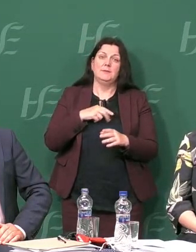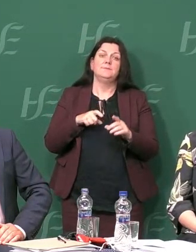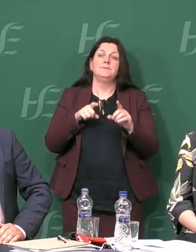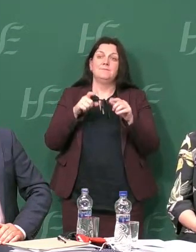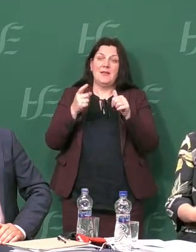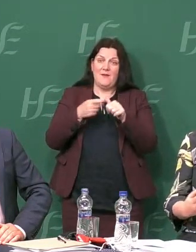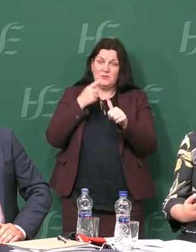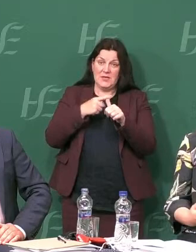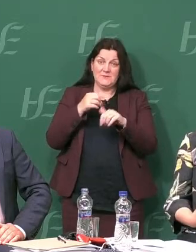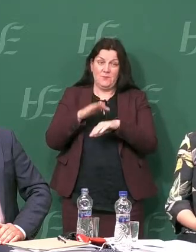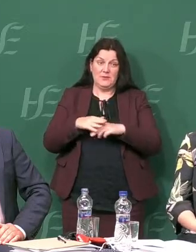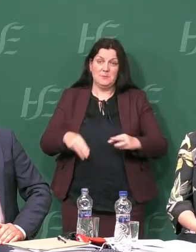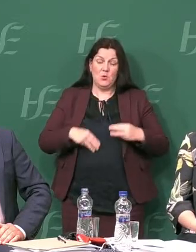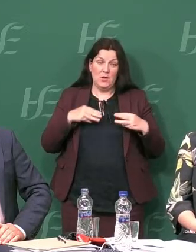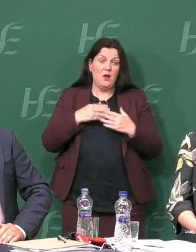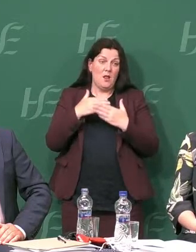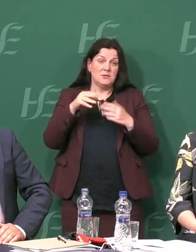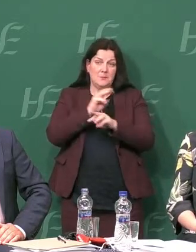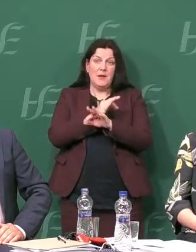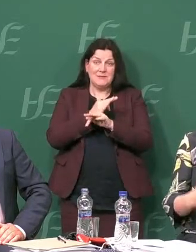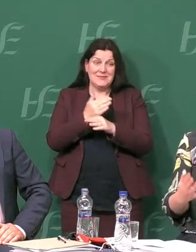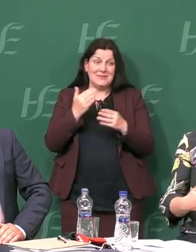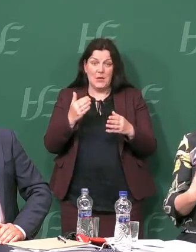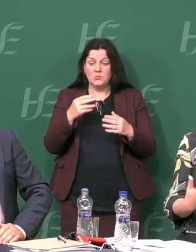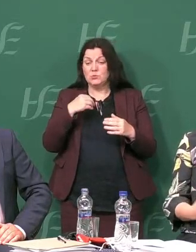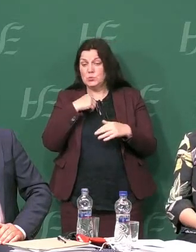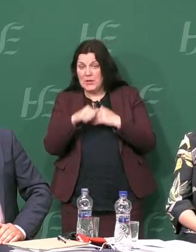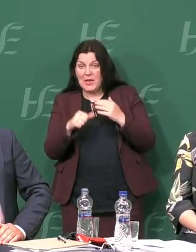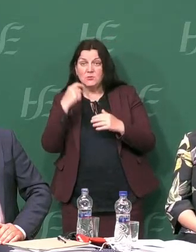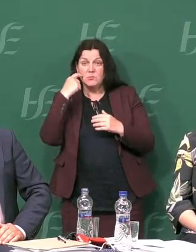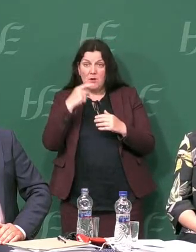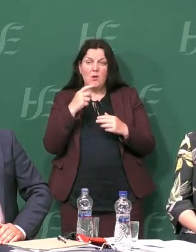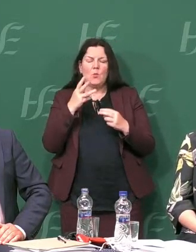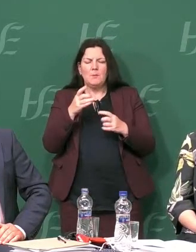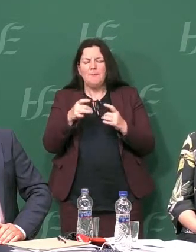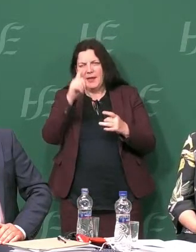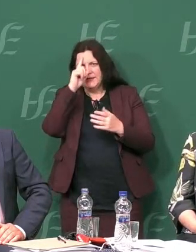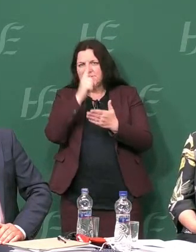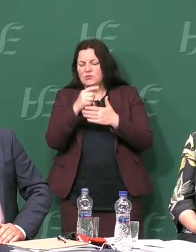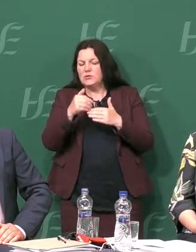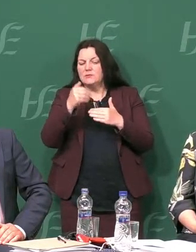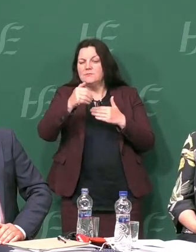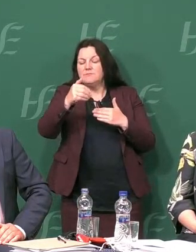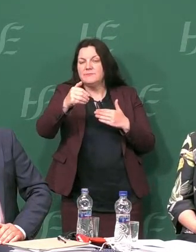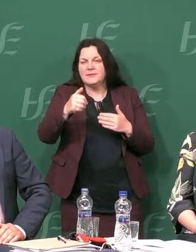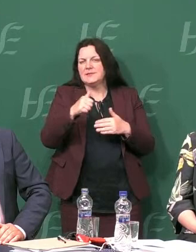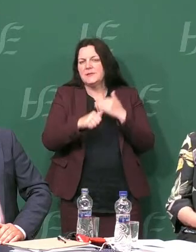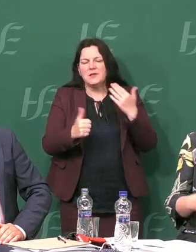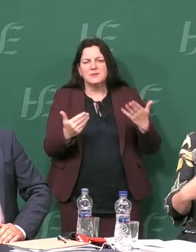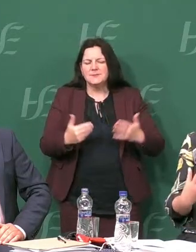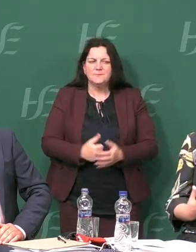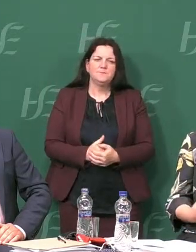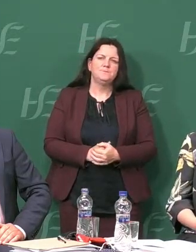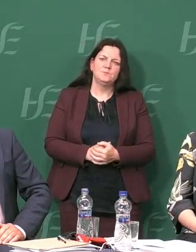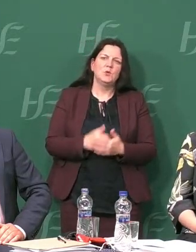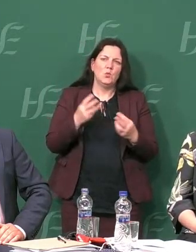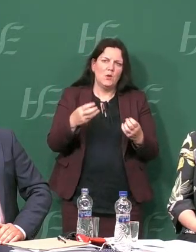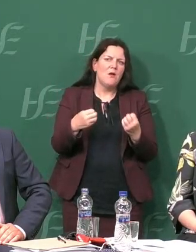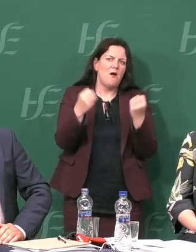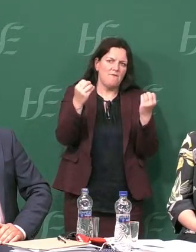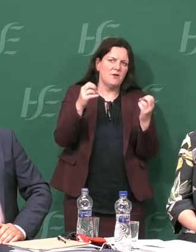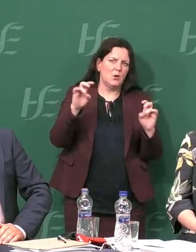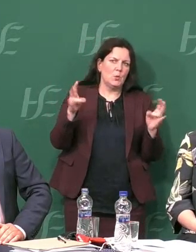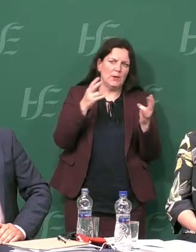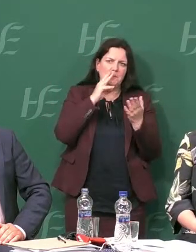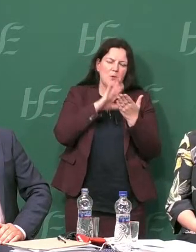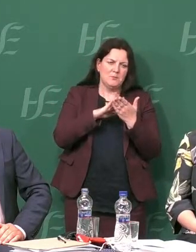of advertised for this morning. So there's probably a lot of parents that are going on today, tomorrow, or making those decisions over the next few days. So we will be offering appointments very